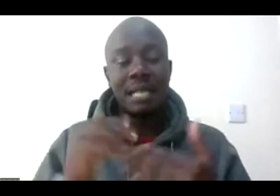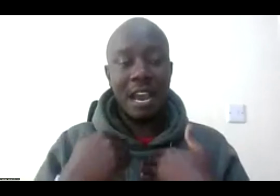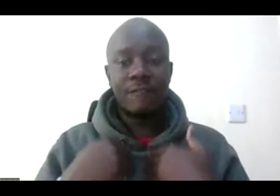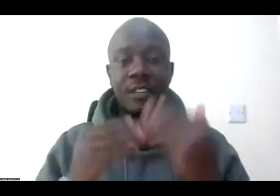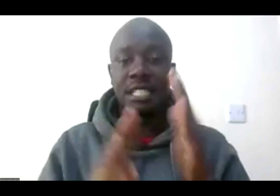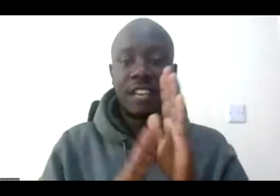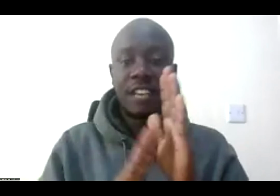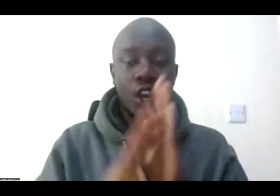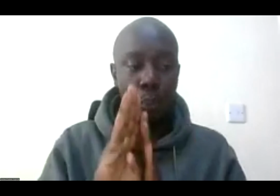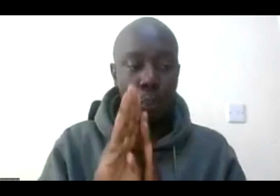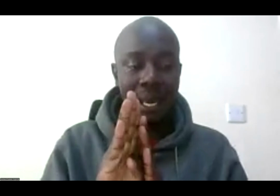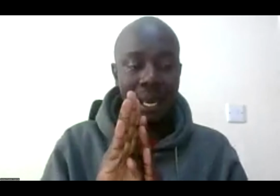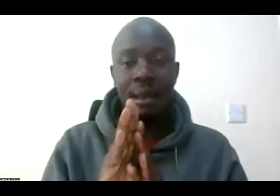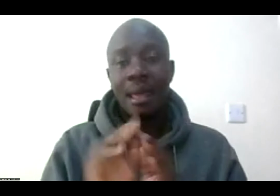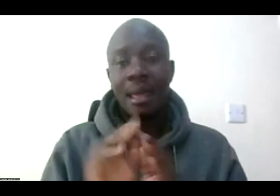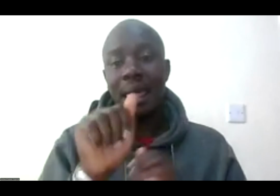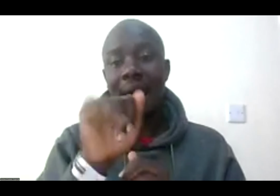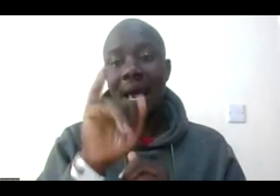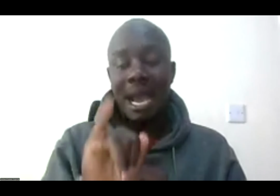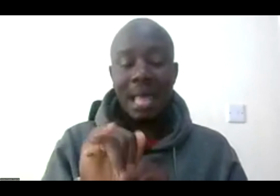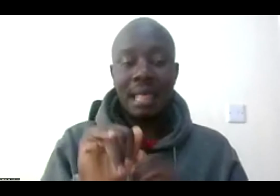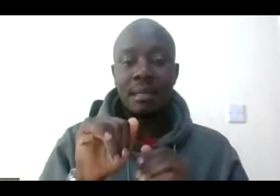So Signverse has developed